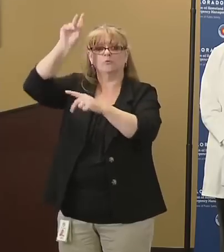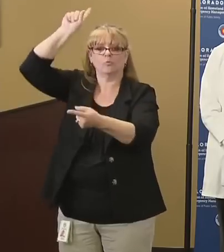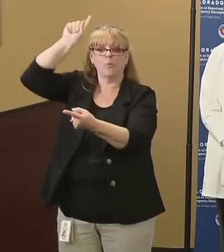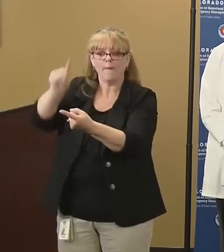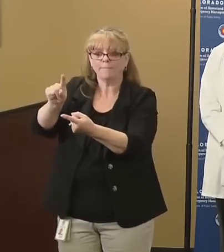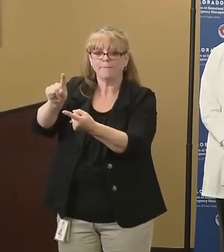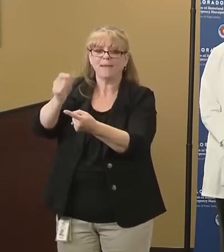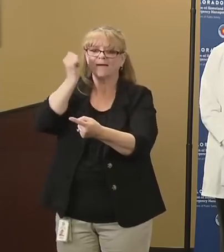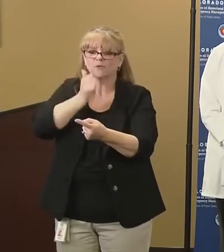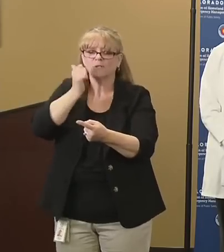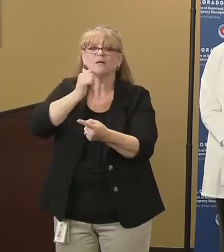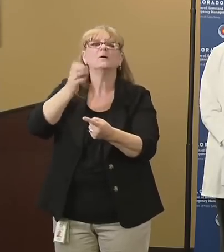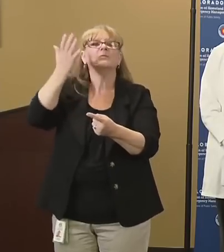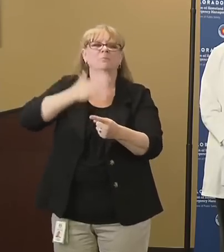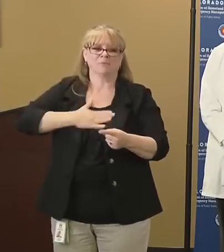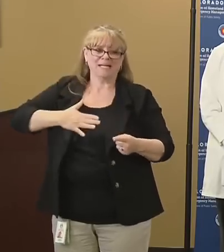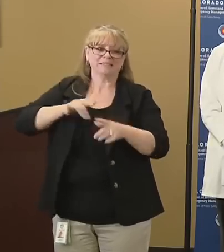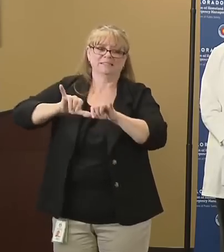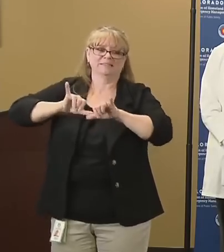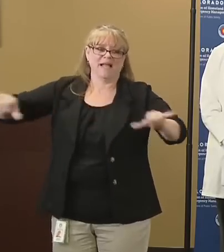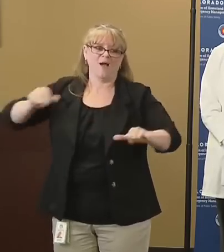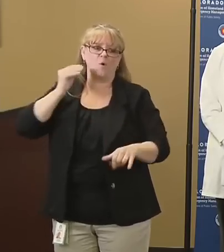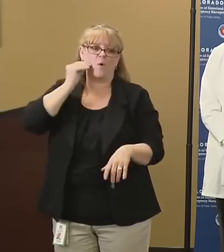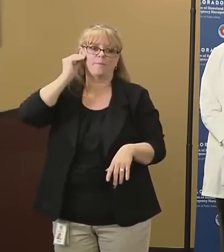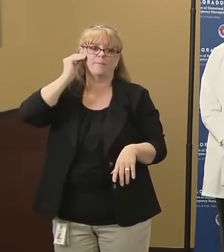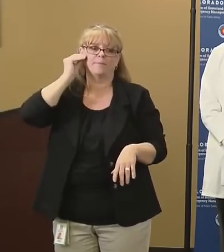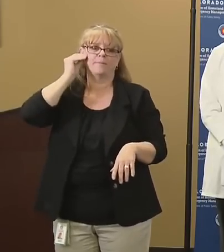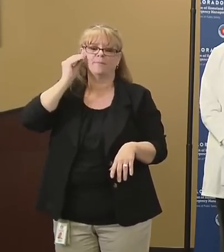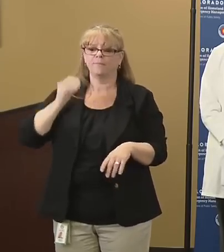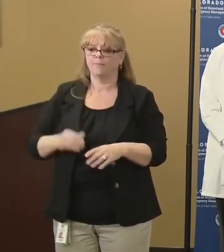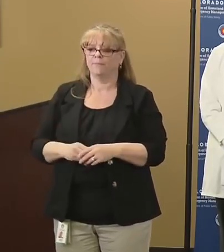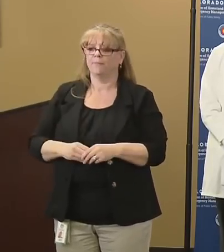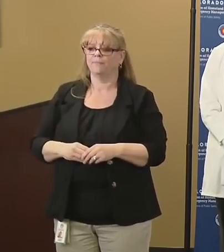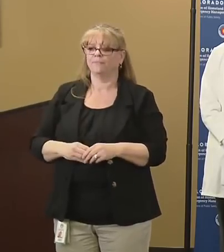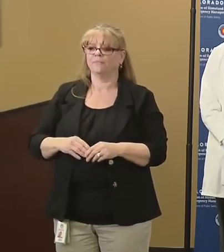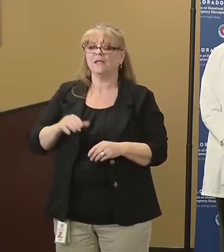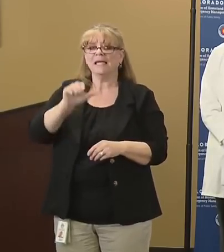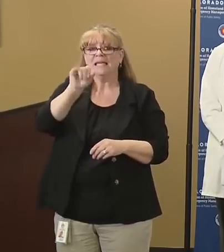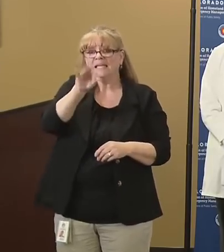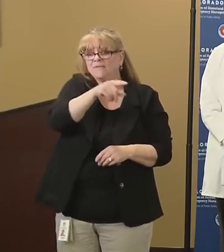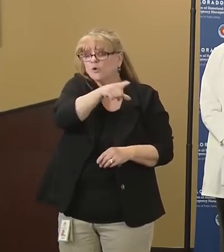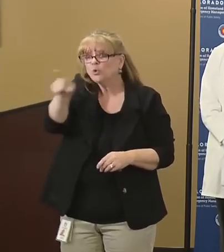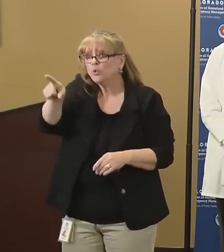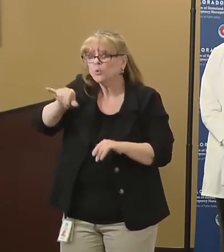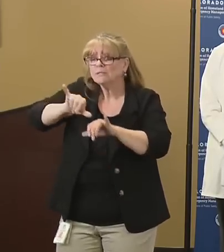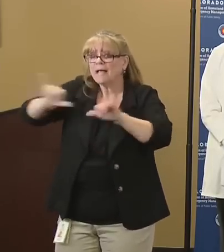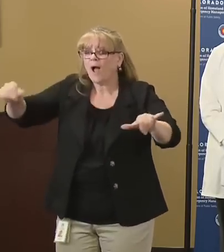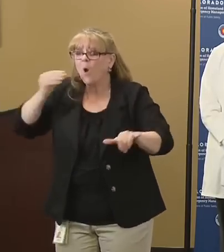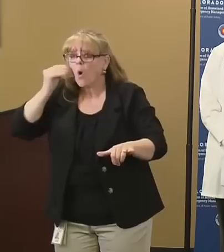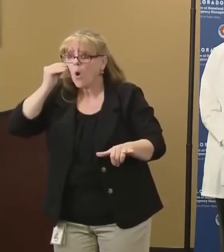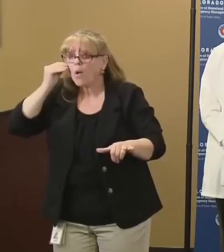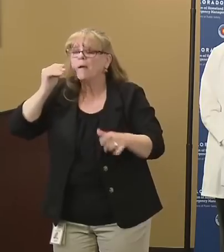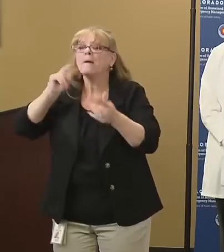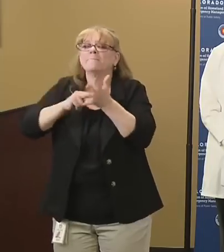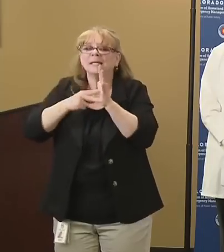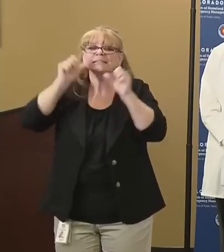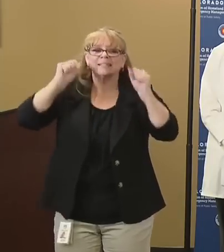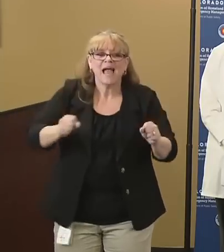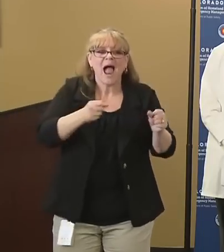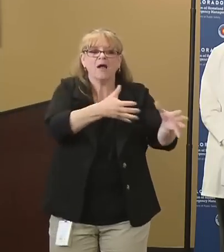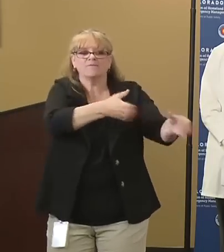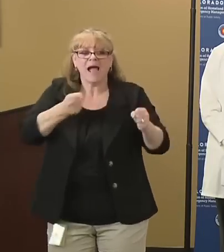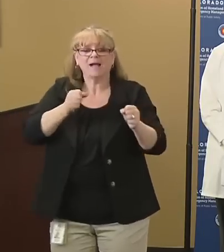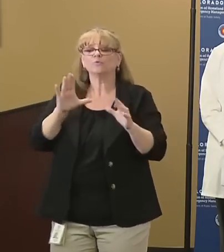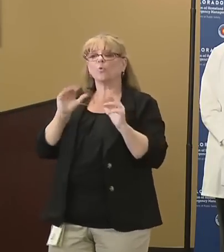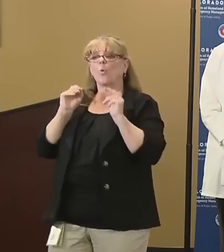necessary. The more people stay at home, the more sooner we can squash this virus and people can return to work and supporting themselves. And that's the key message. It's a